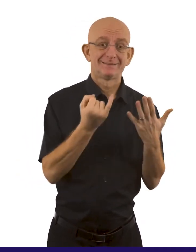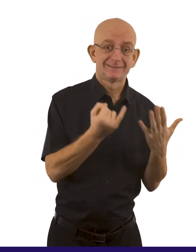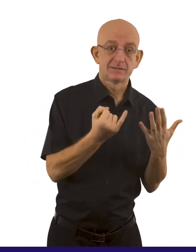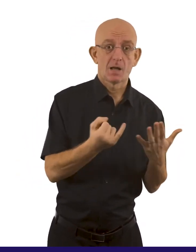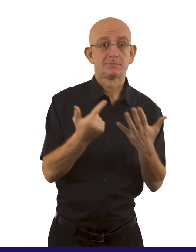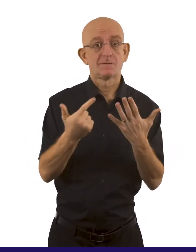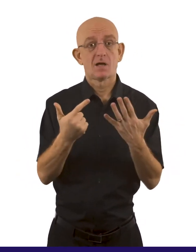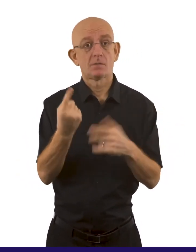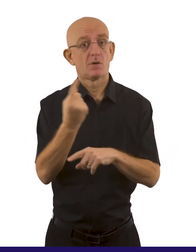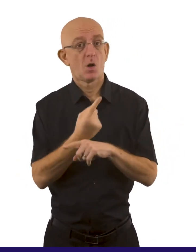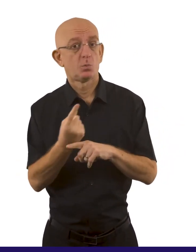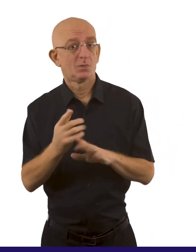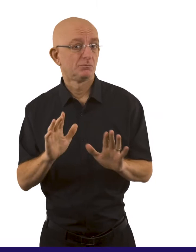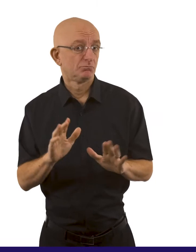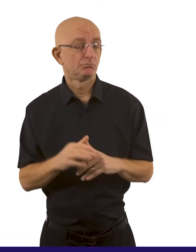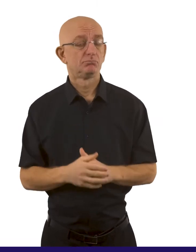6 to 7 times a week.